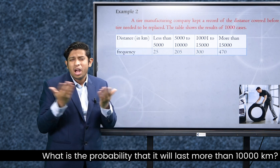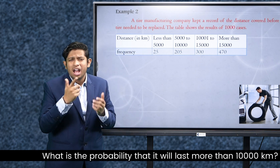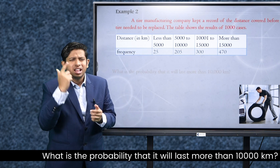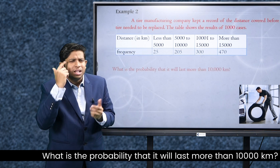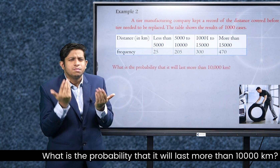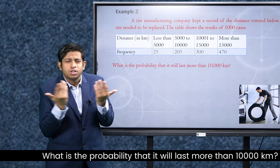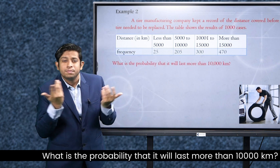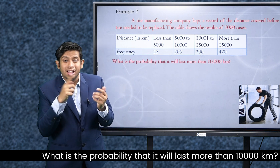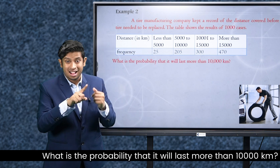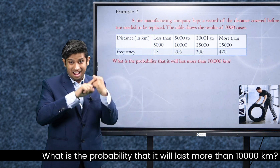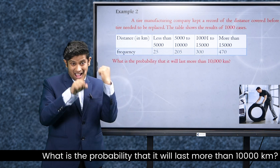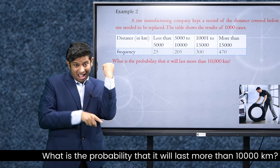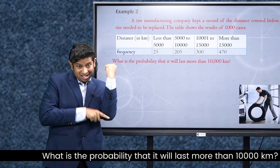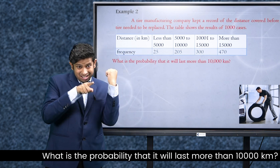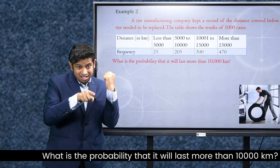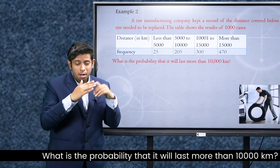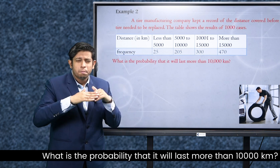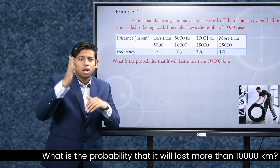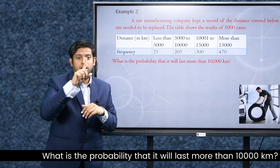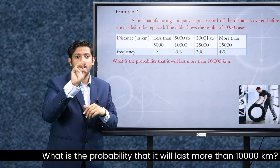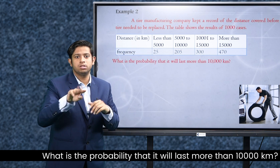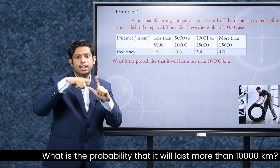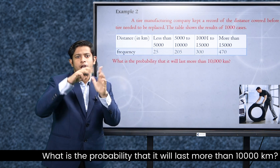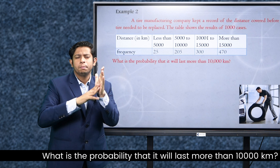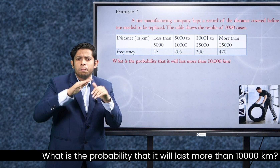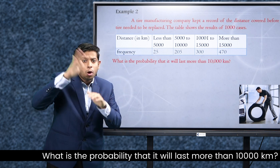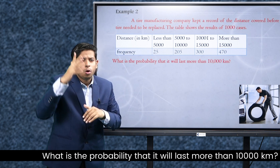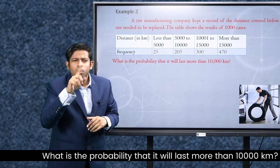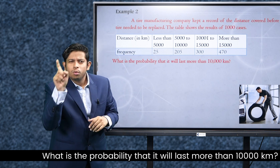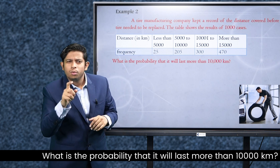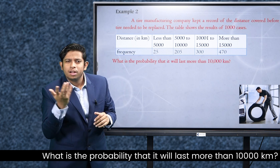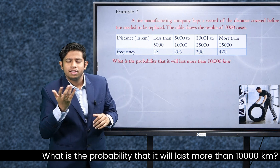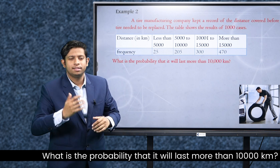What is the probability that it will last more than 10,000 kilometers?